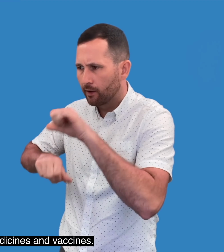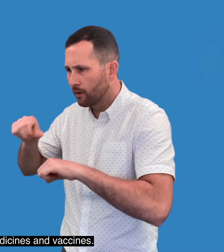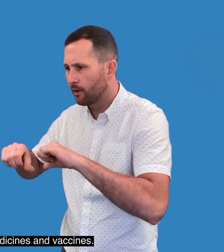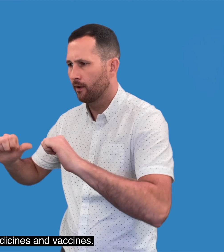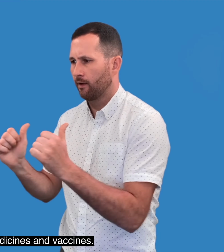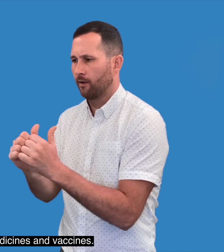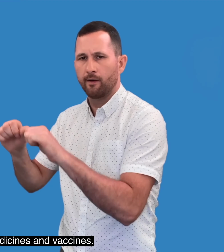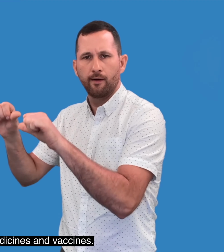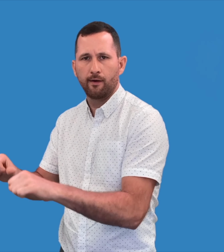and vaccines.